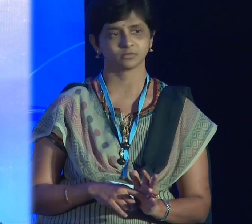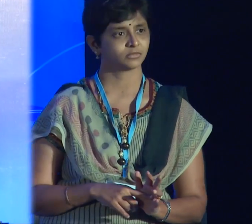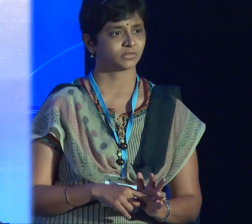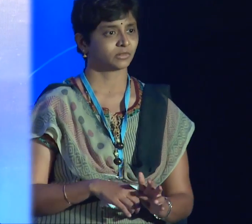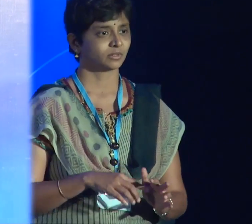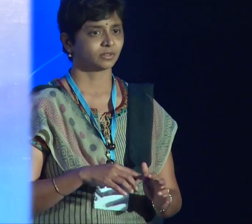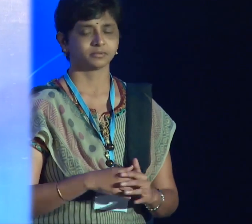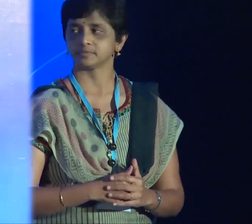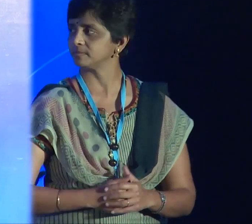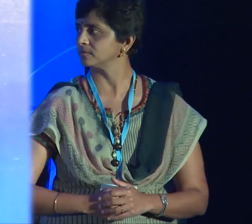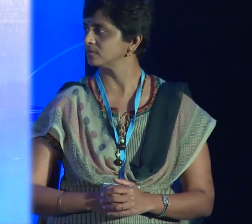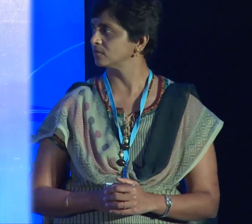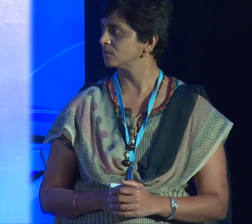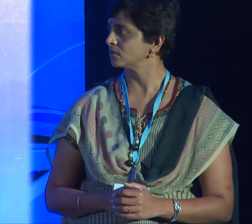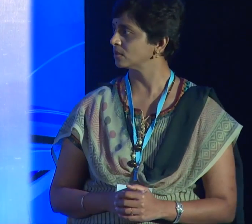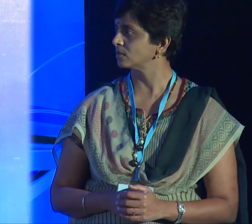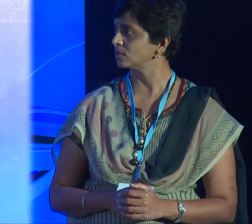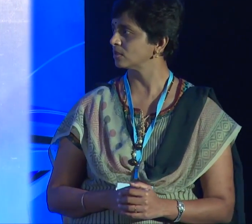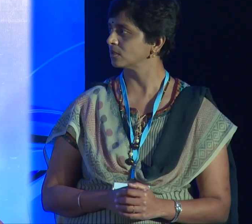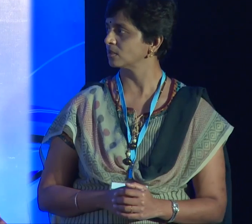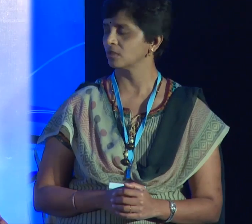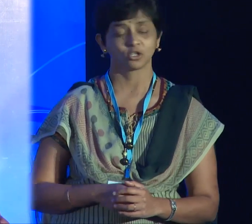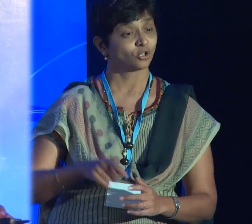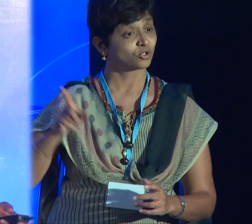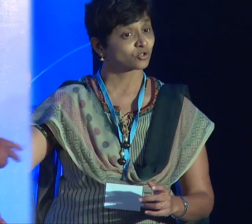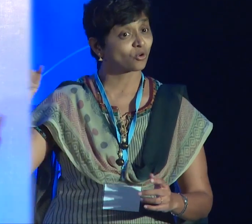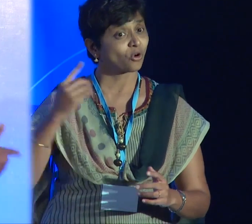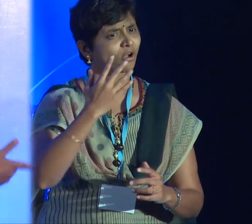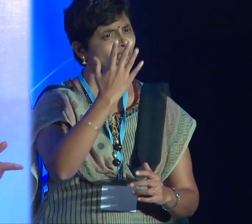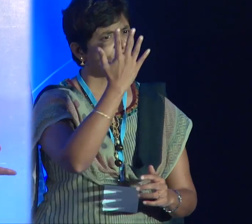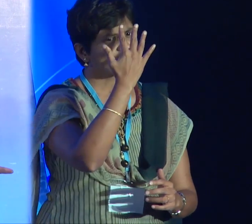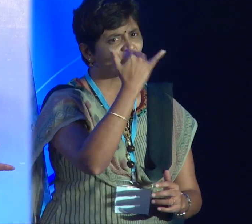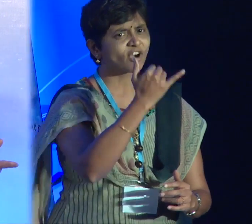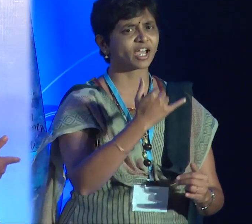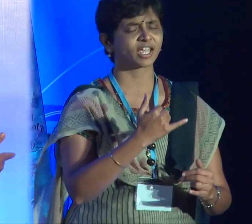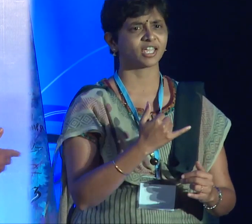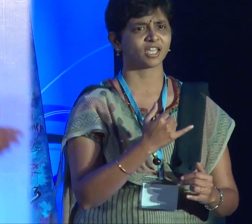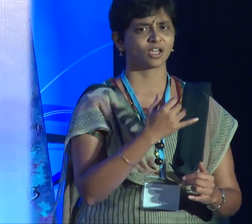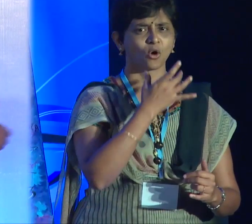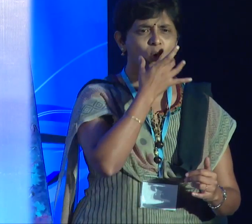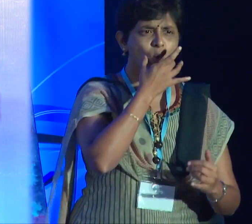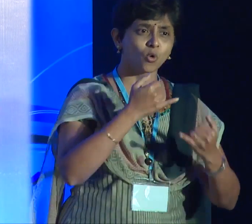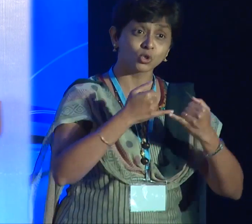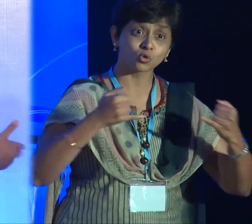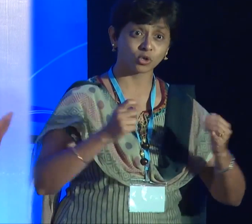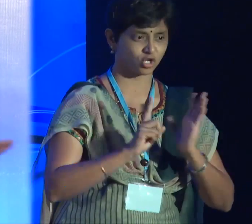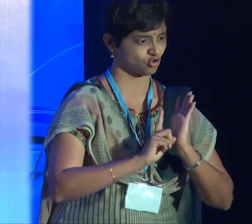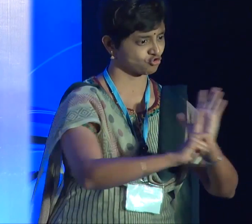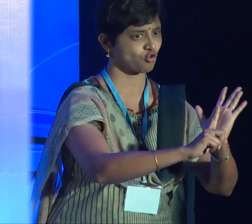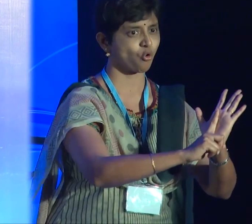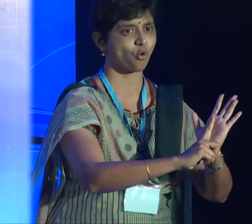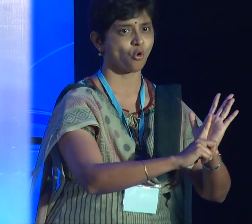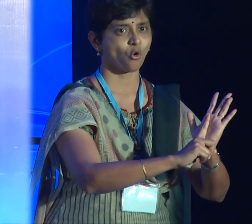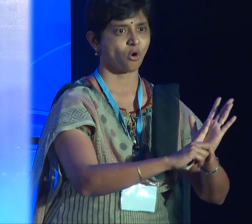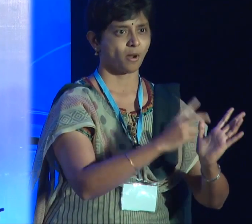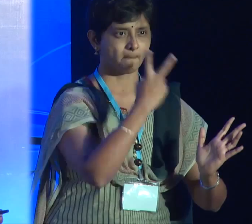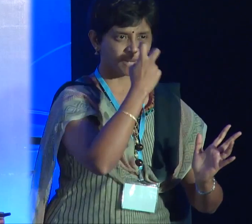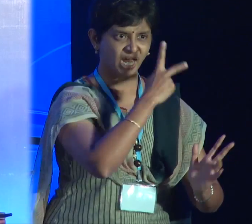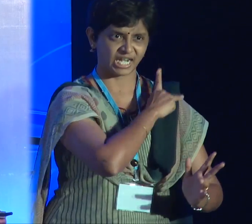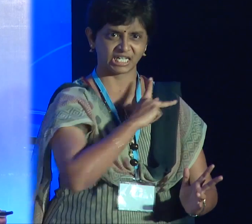It brings it right in front of you so that you question, where would you stand? Would you let Dhritarashtra be